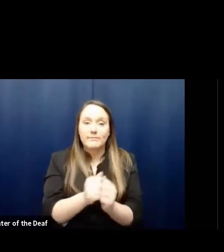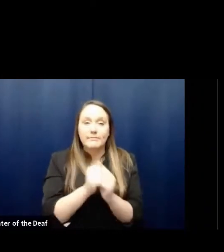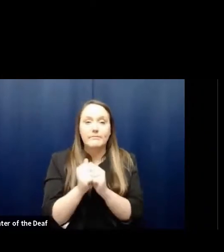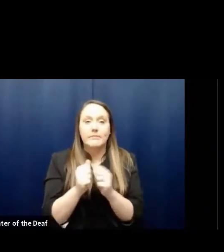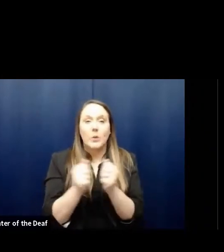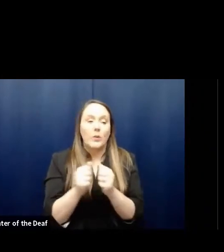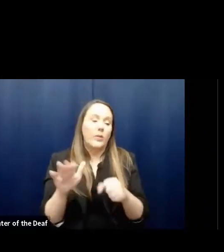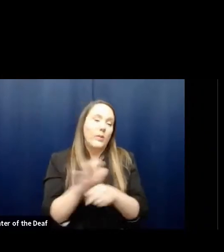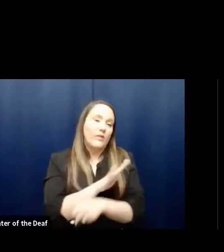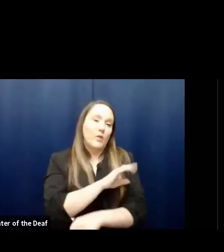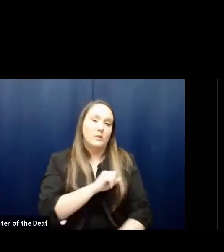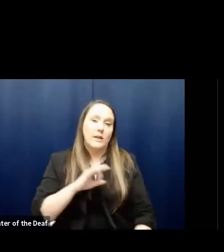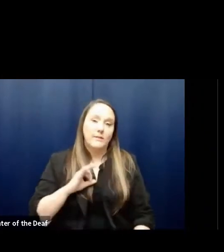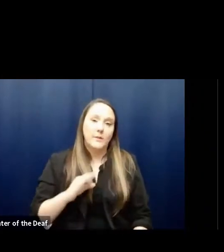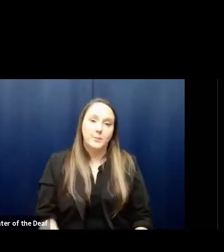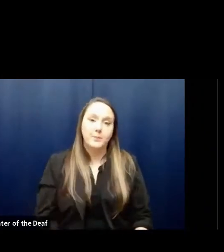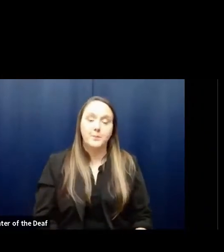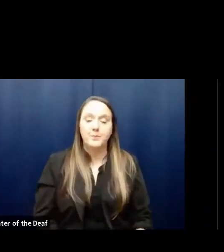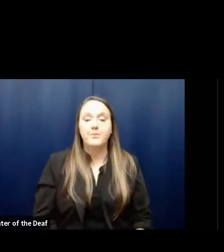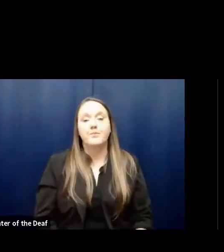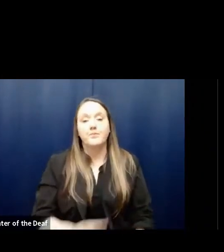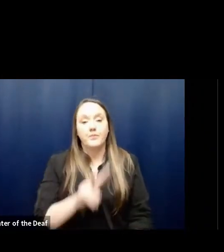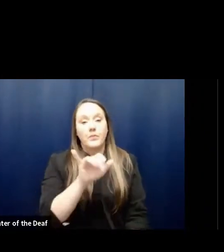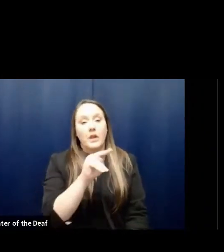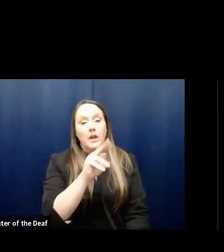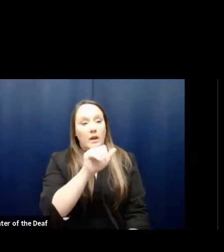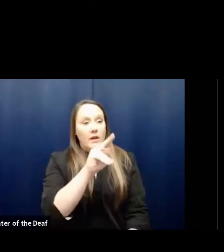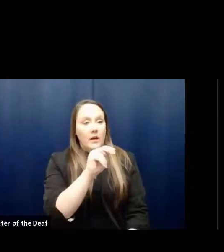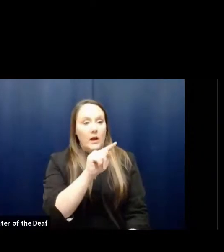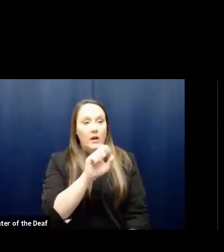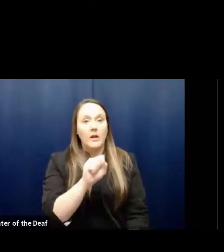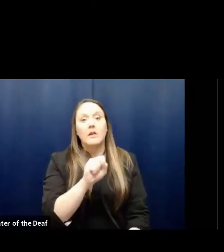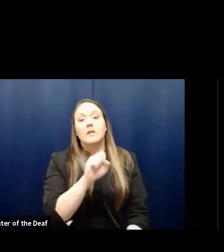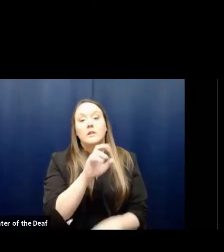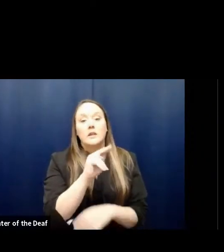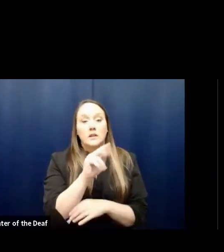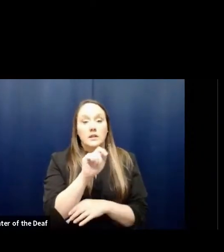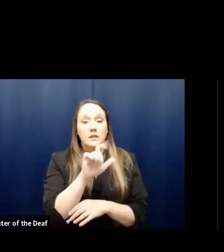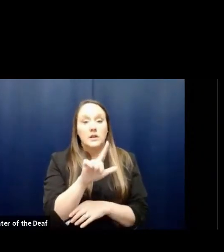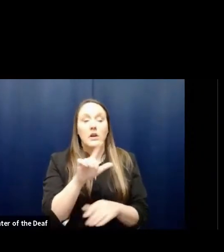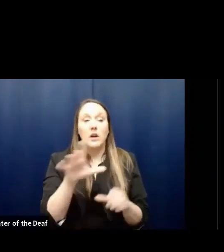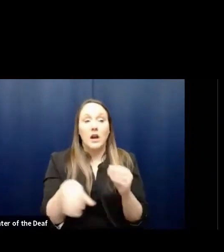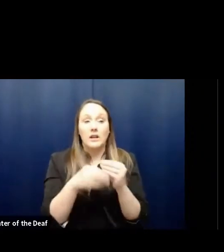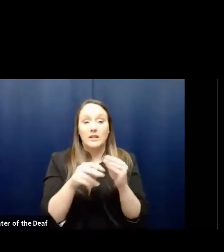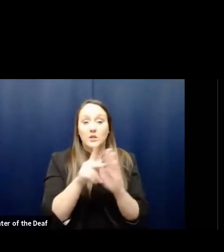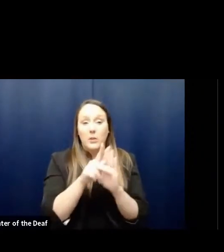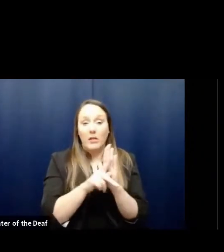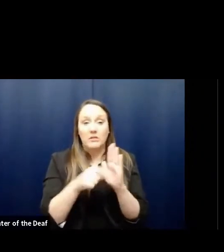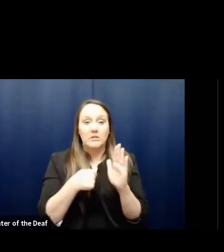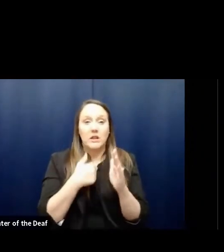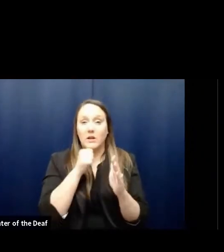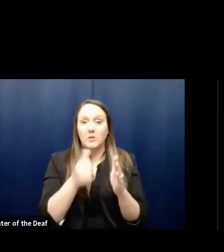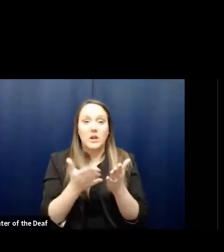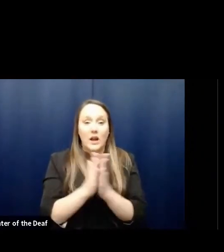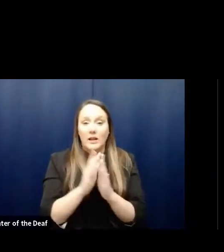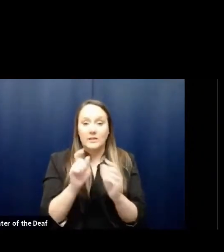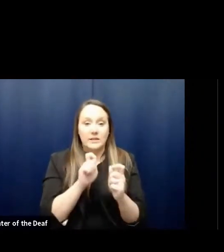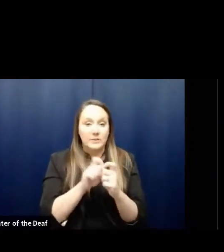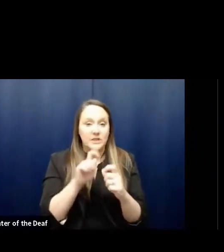entire staff. Also from Vincent with the Sentinel, when I asked about additional policy, I was not asking specifically